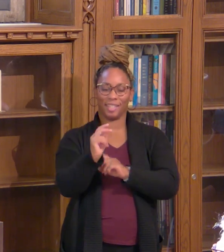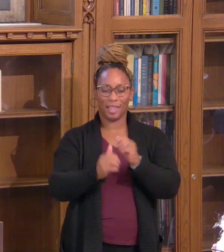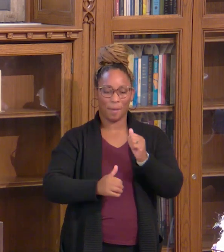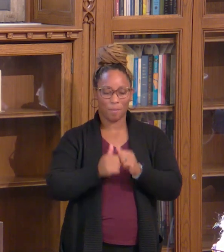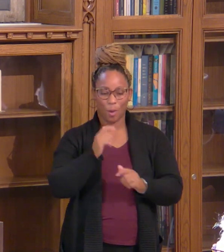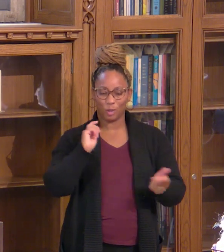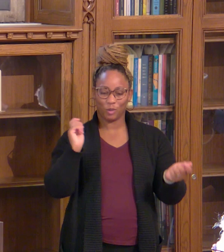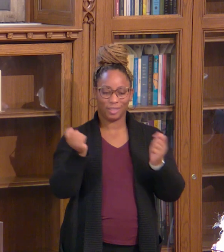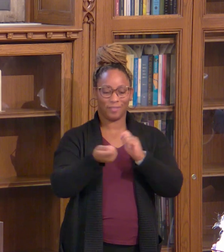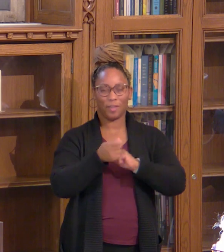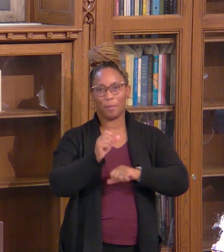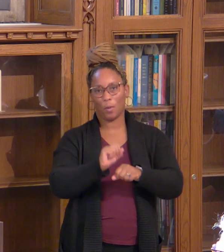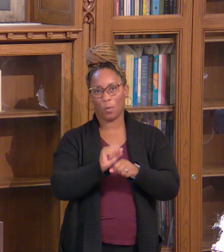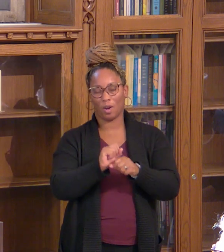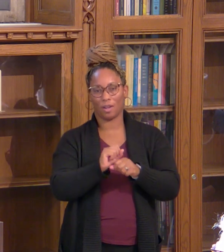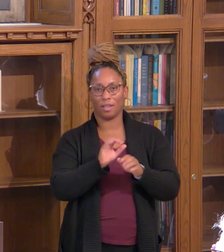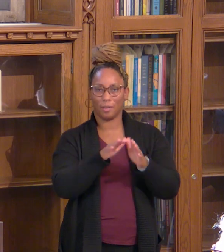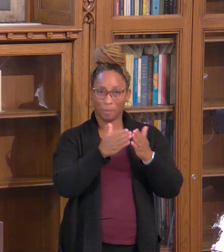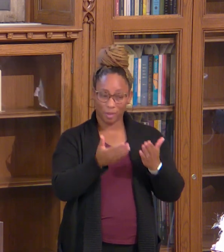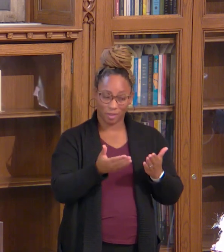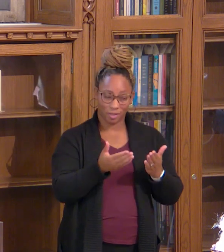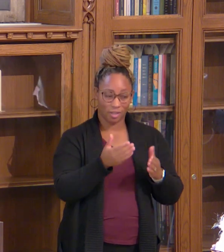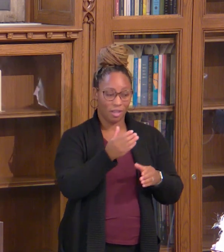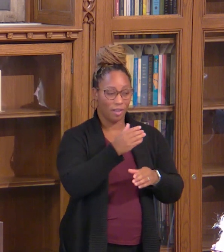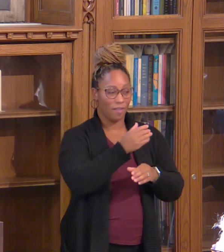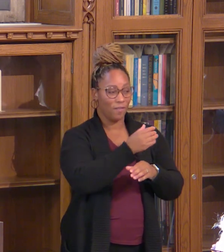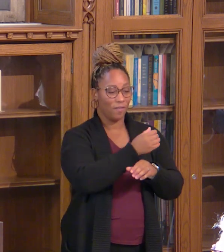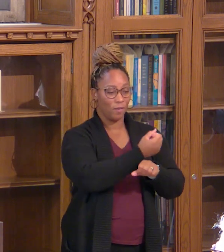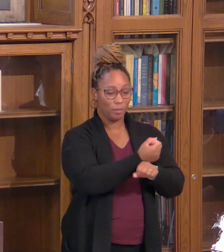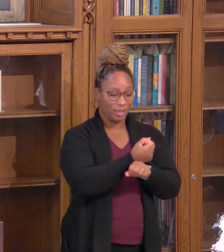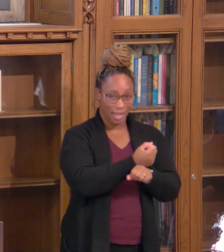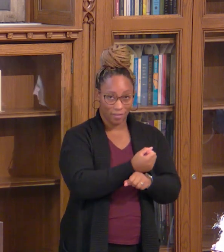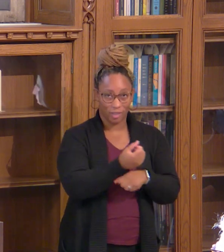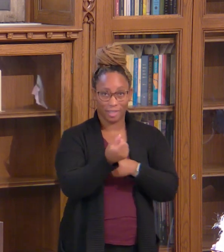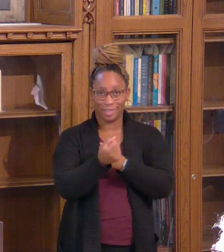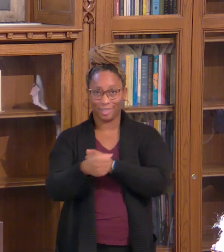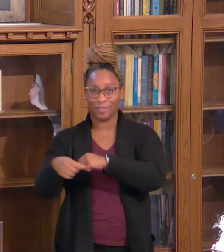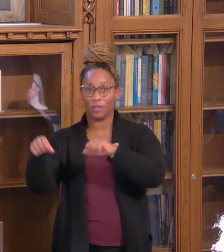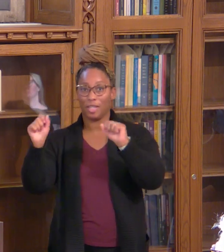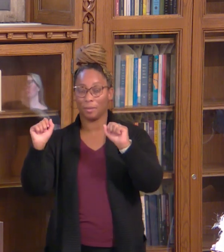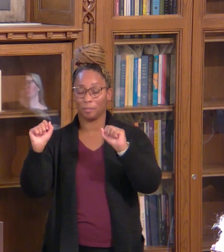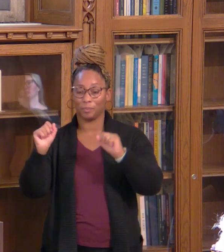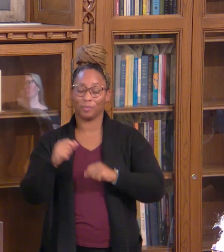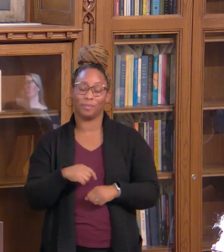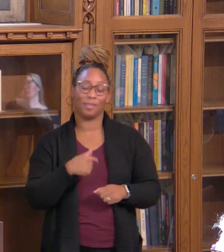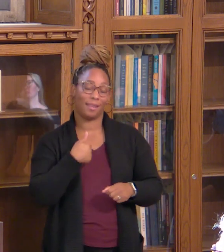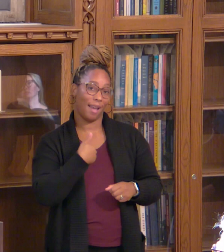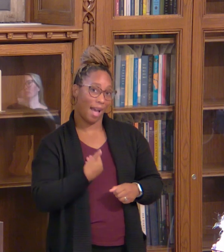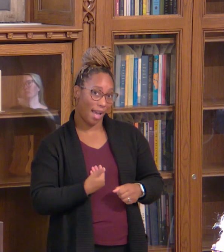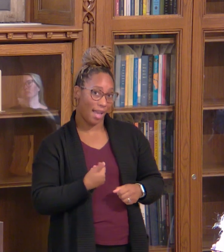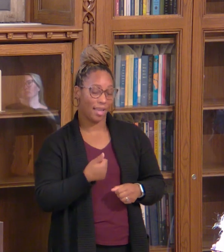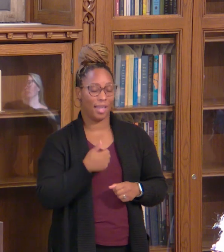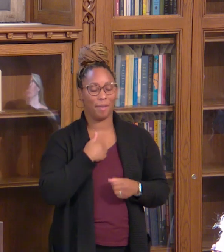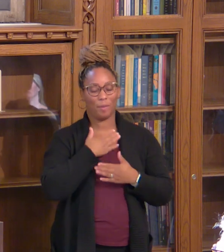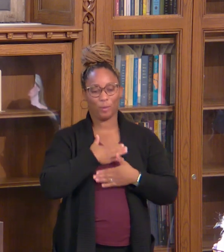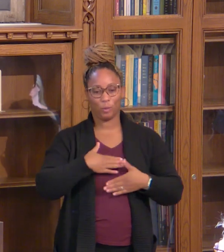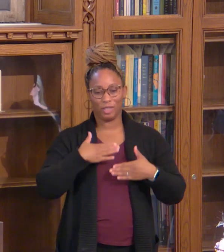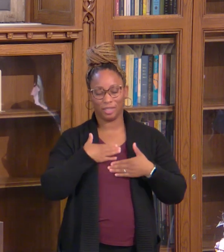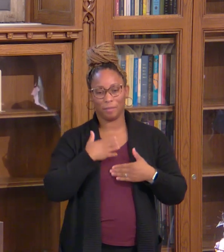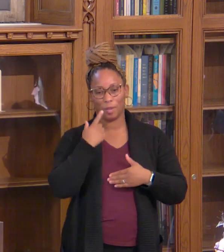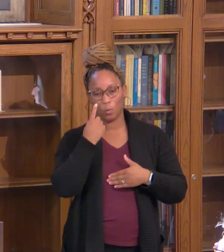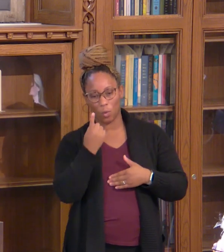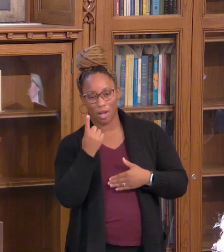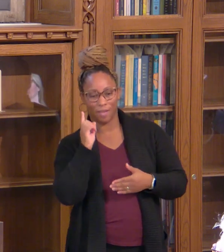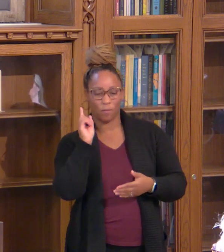transformative work from slavery to free I am appreciative to be one of the